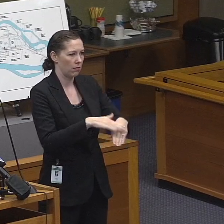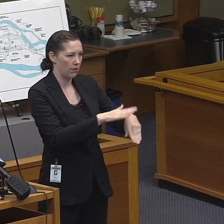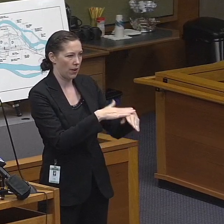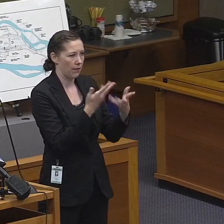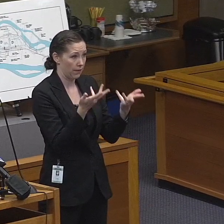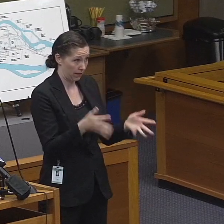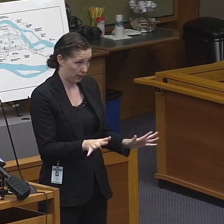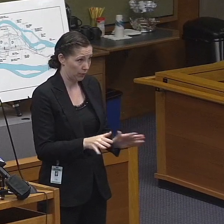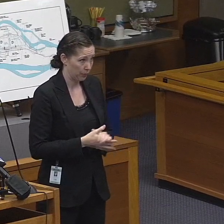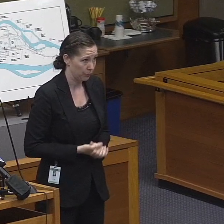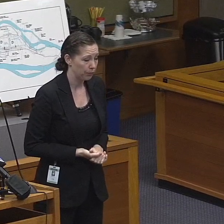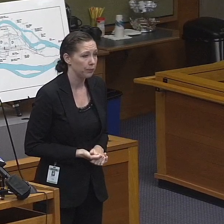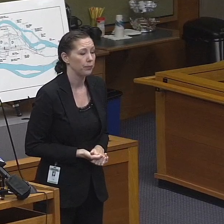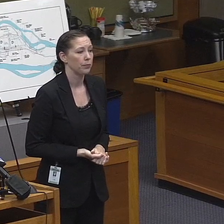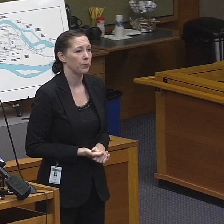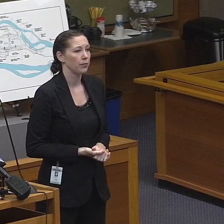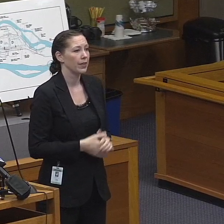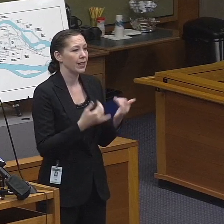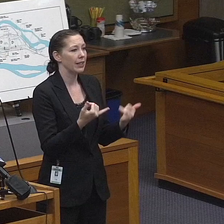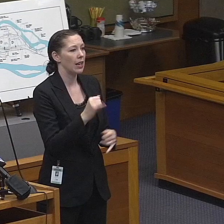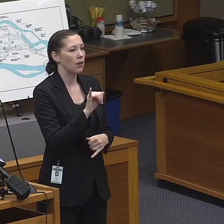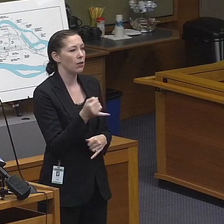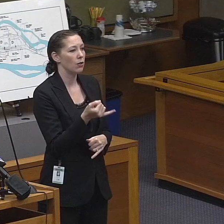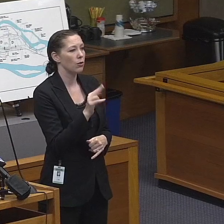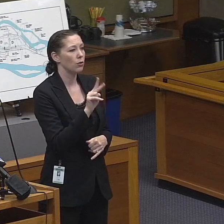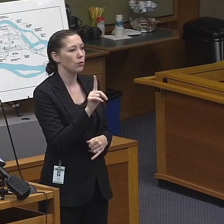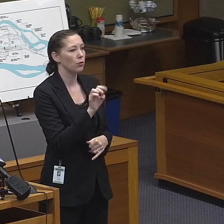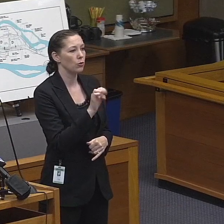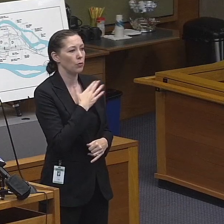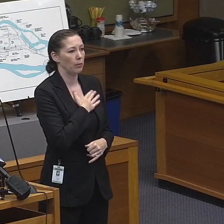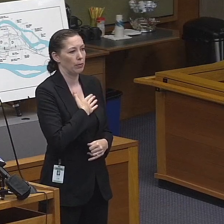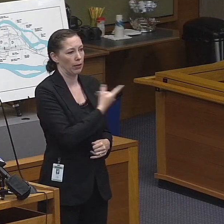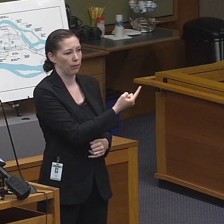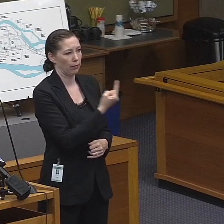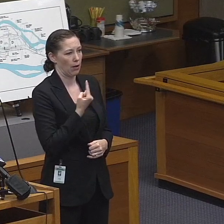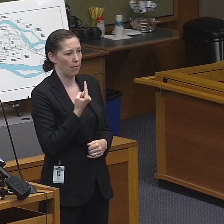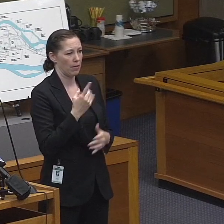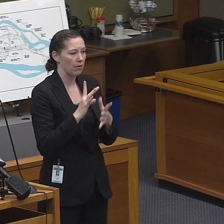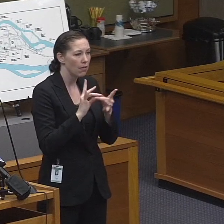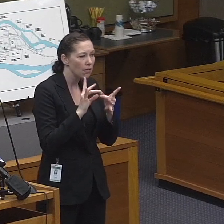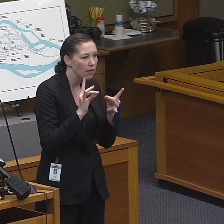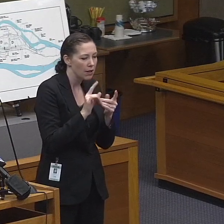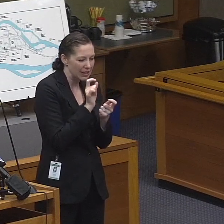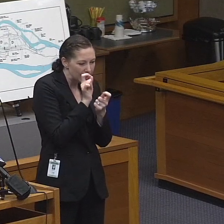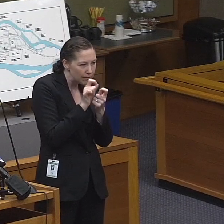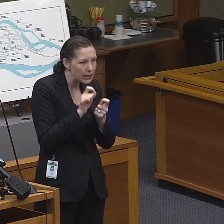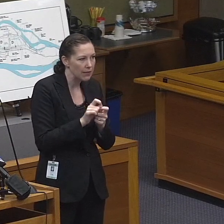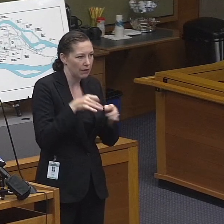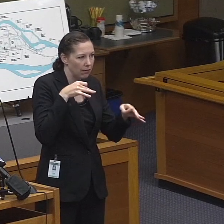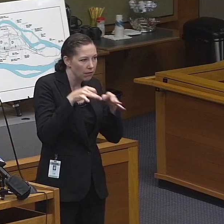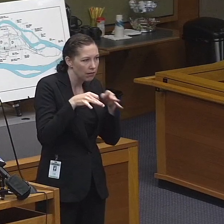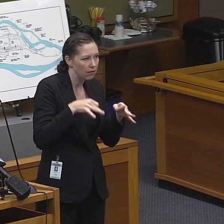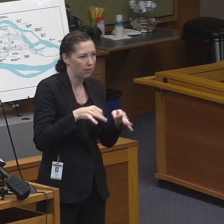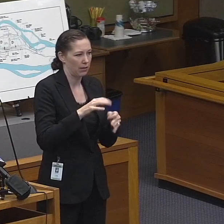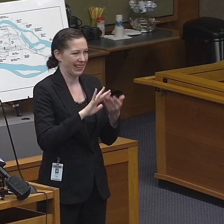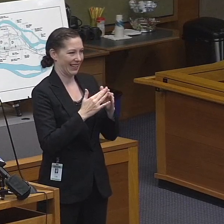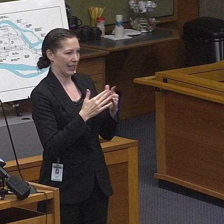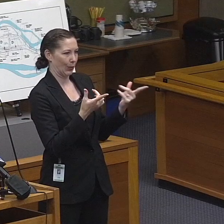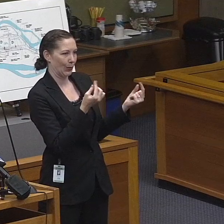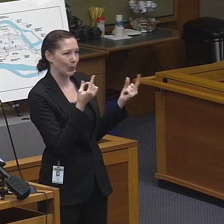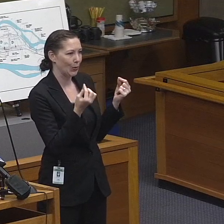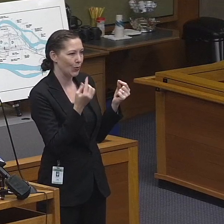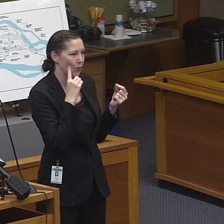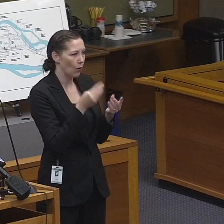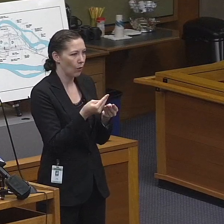I'd like Jude to come up and speak to you in very specific terms regarding the steps that the city has taken